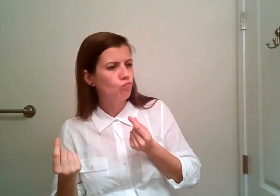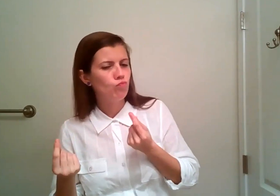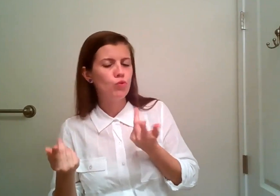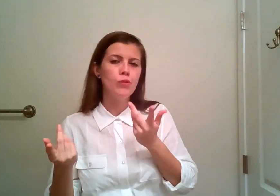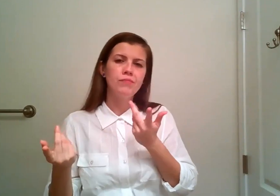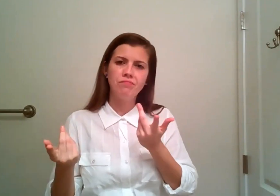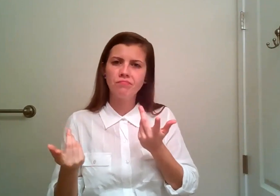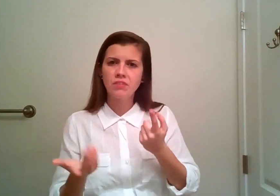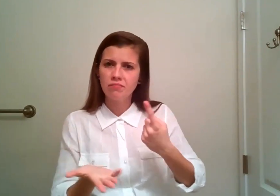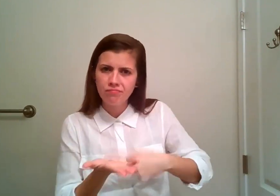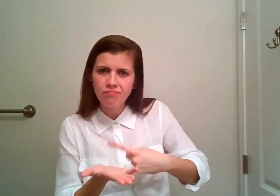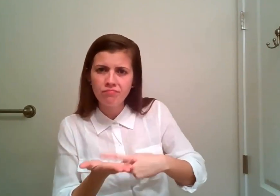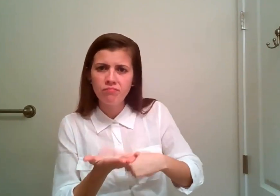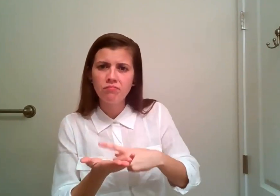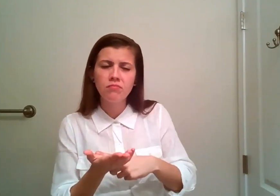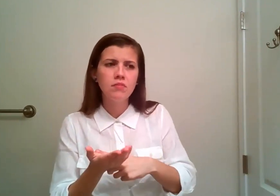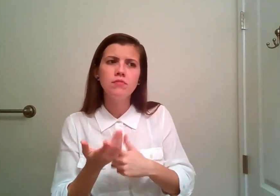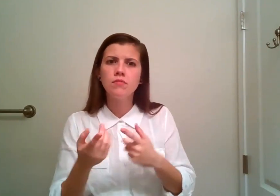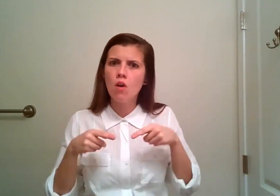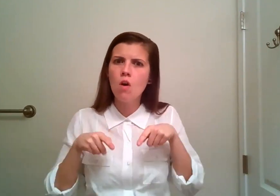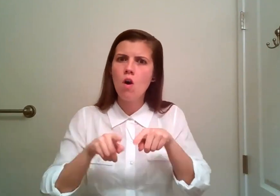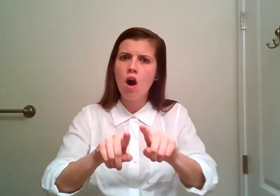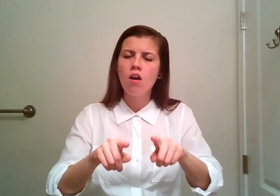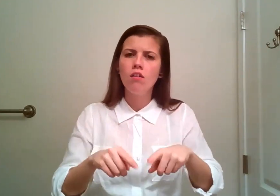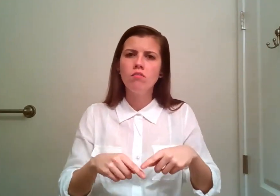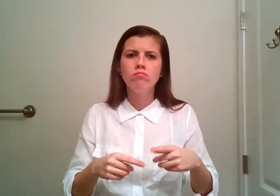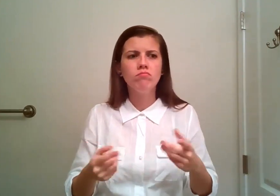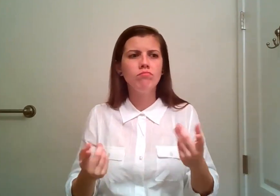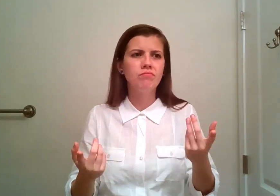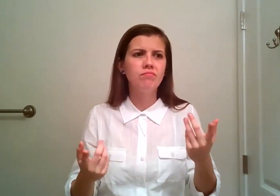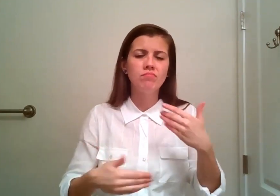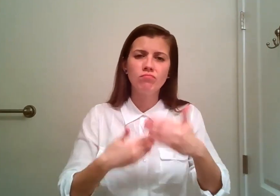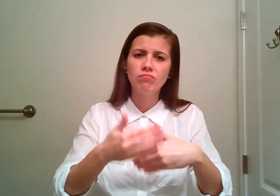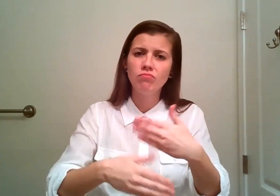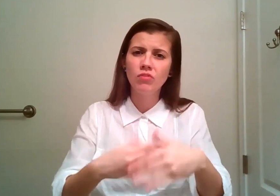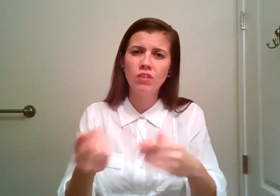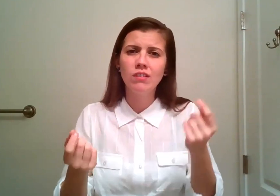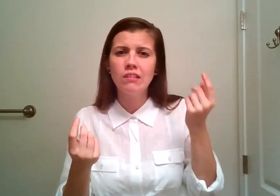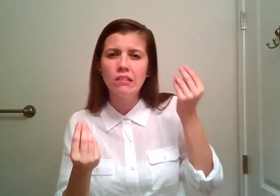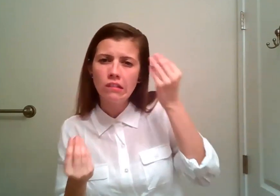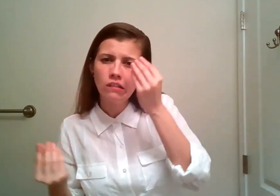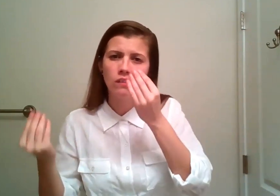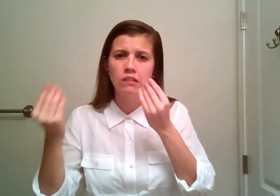So my parents thought about it and they discussed it and they decided to go ahead with